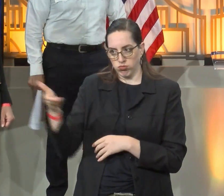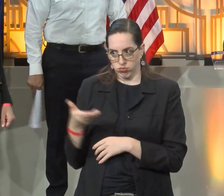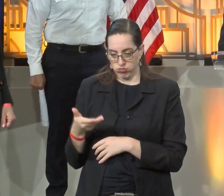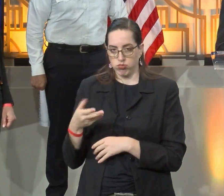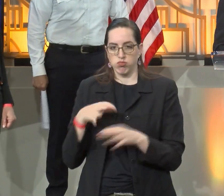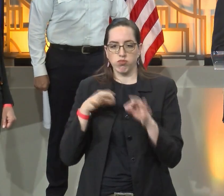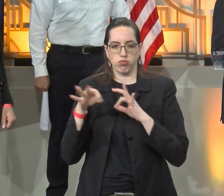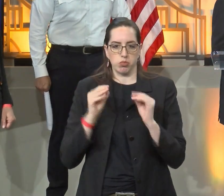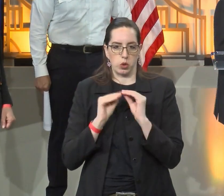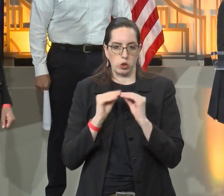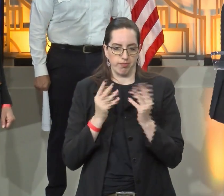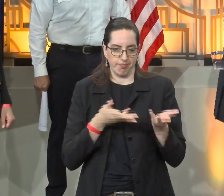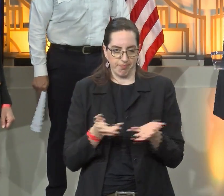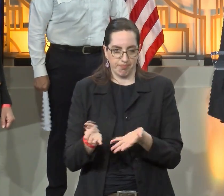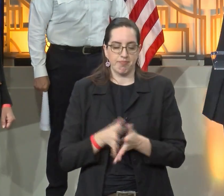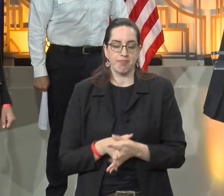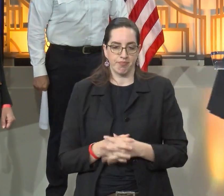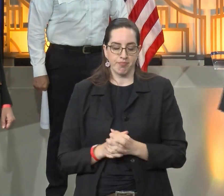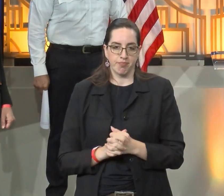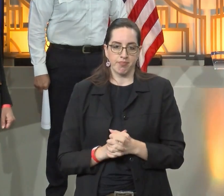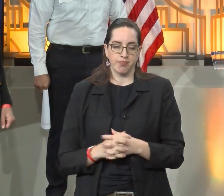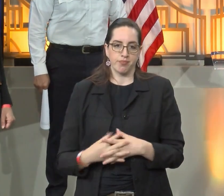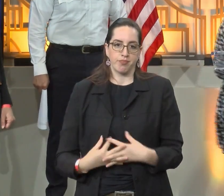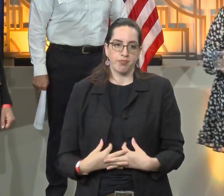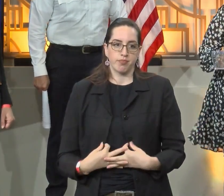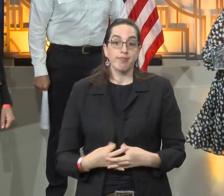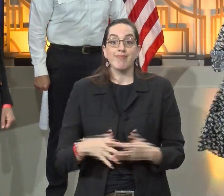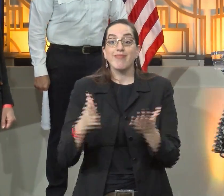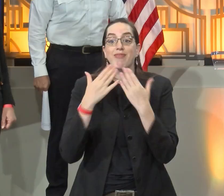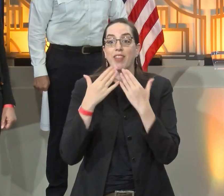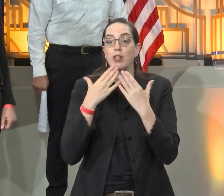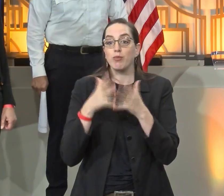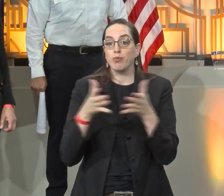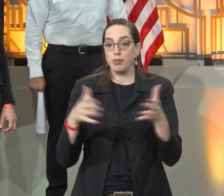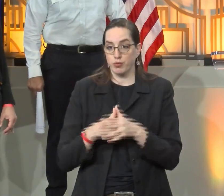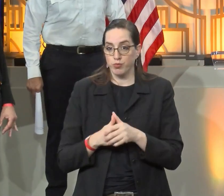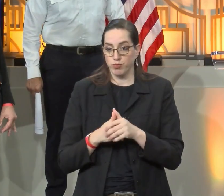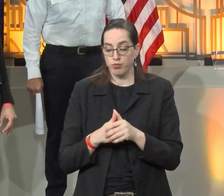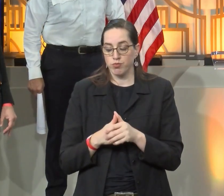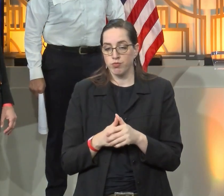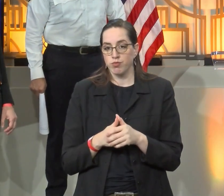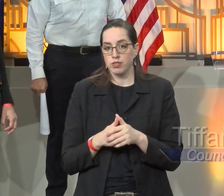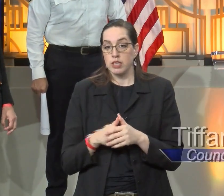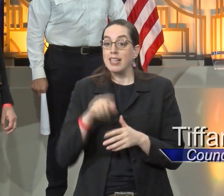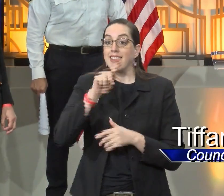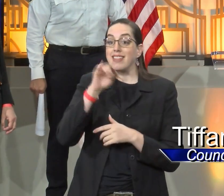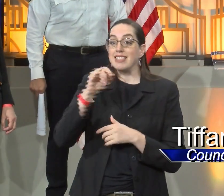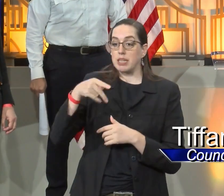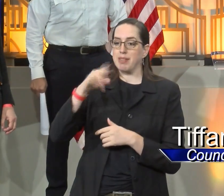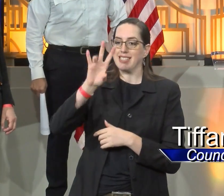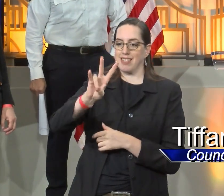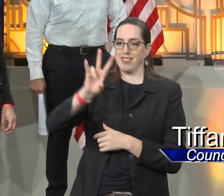forward to amplify the message for her people in the district. Thank you so much, Mayor. The zip code